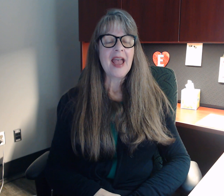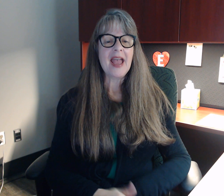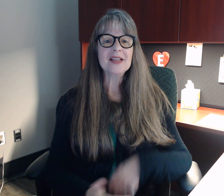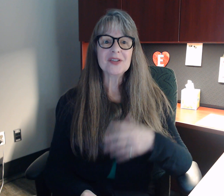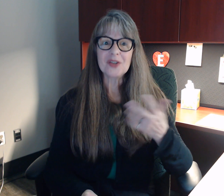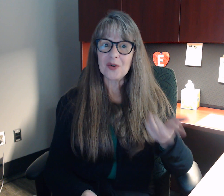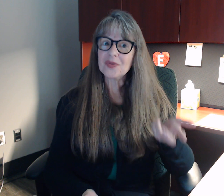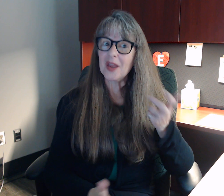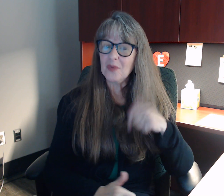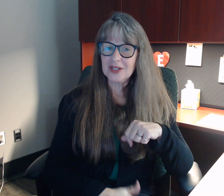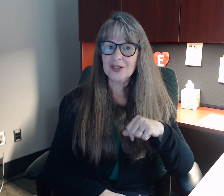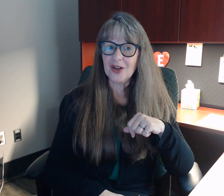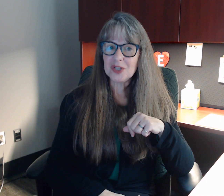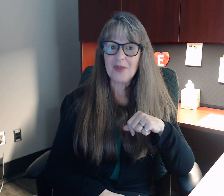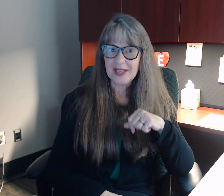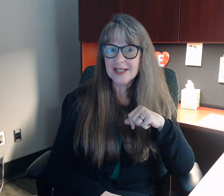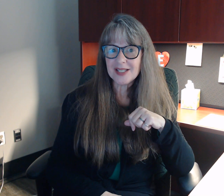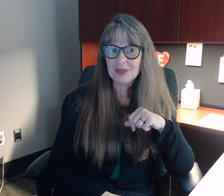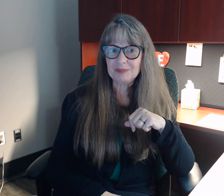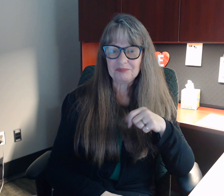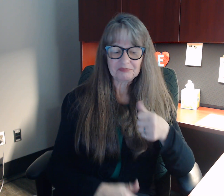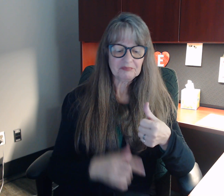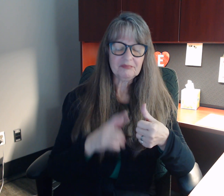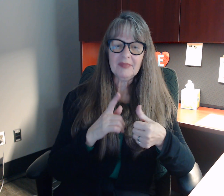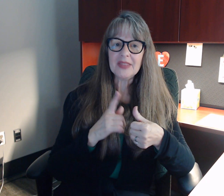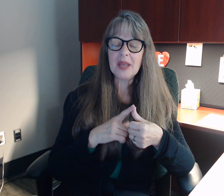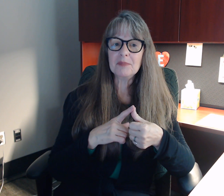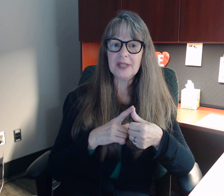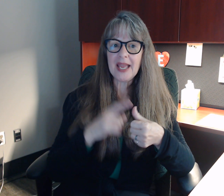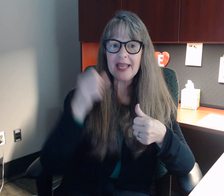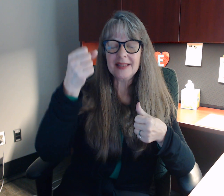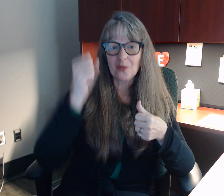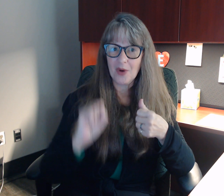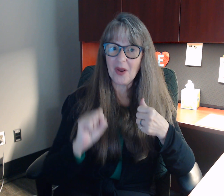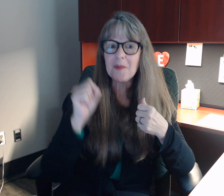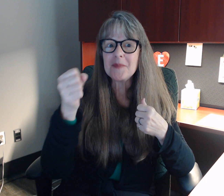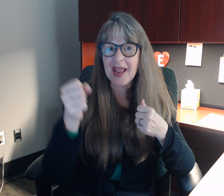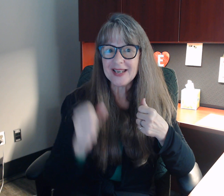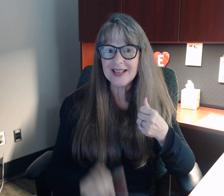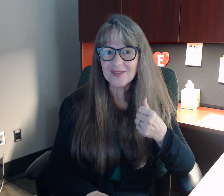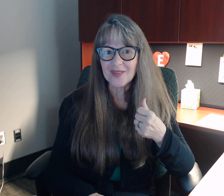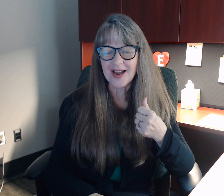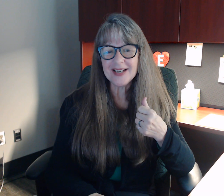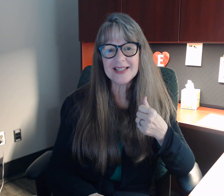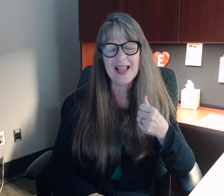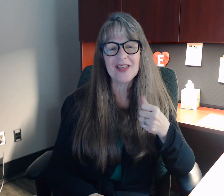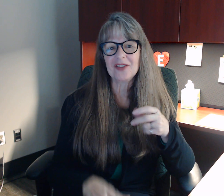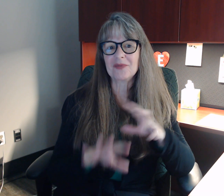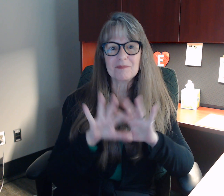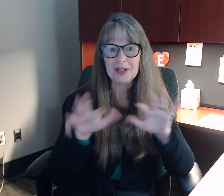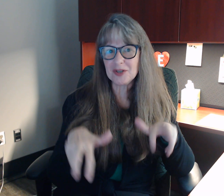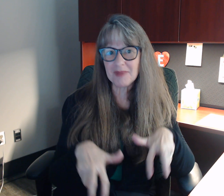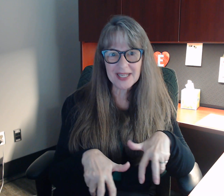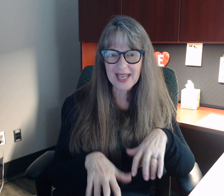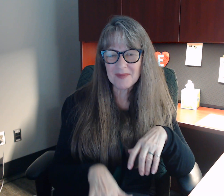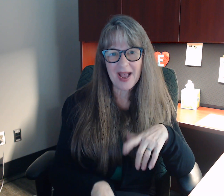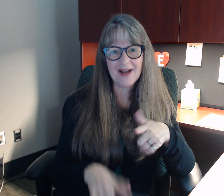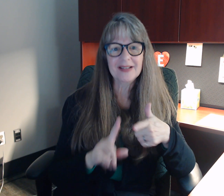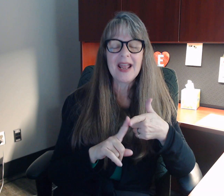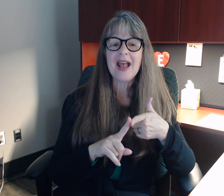And so they went to Las Vegas. They played the one-armed bandit, right? And then a bunch of money came out. And